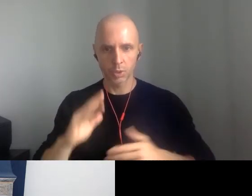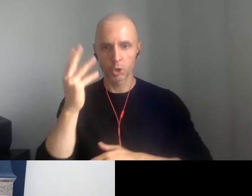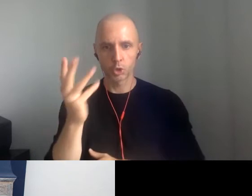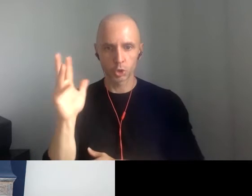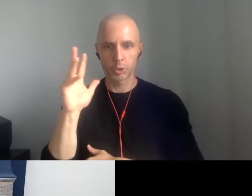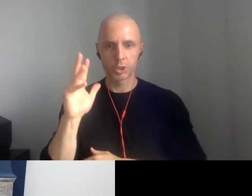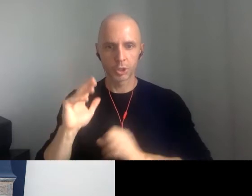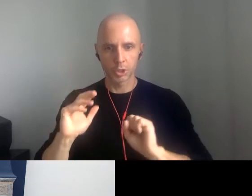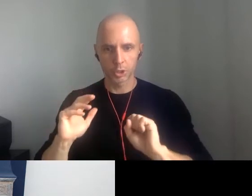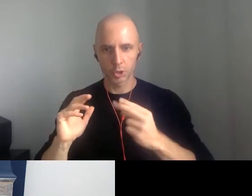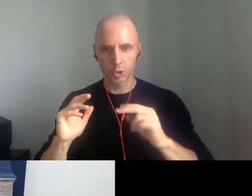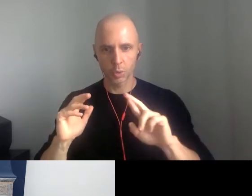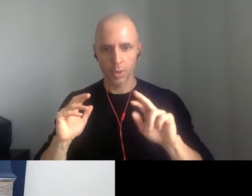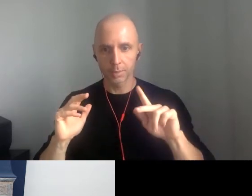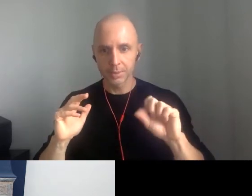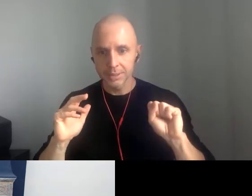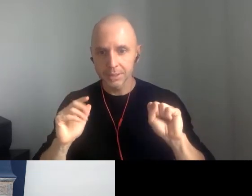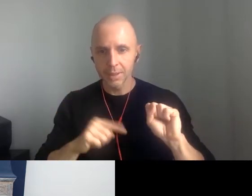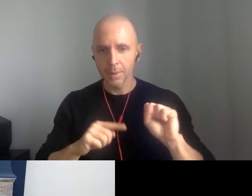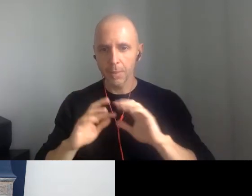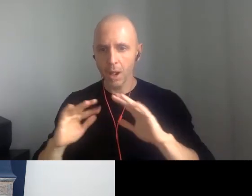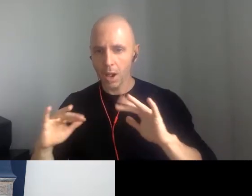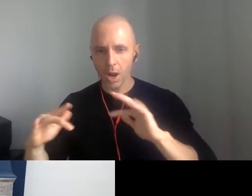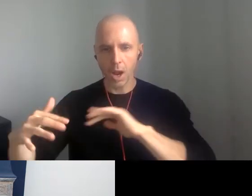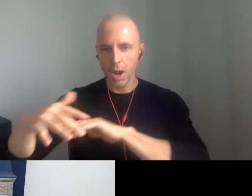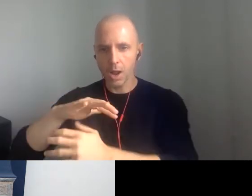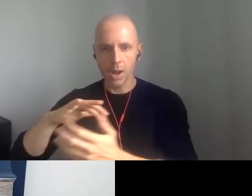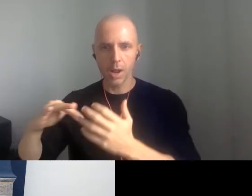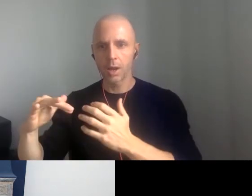creating a mosaic of habitats. Herdwick sheep.